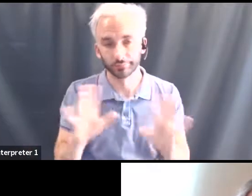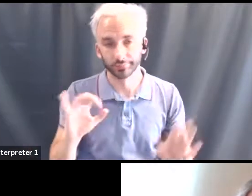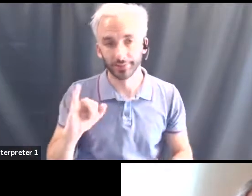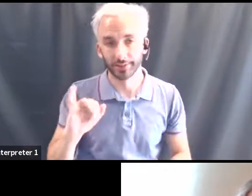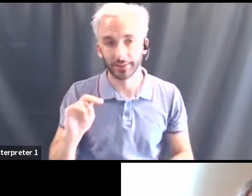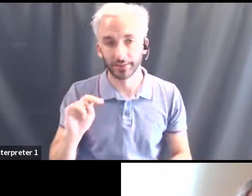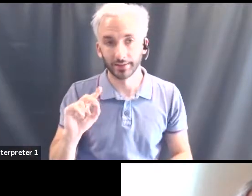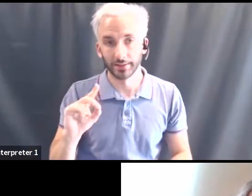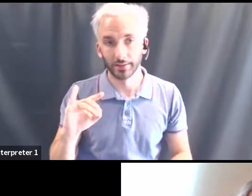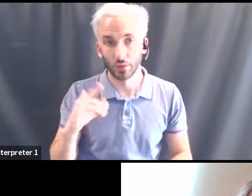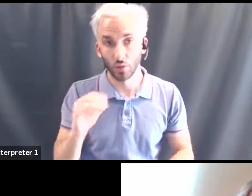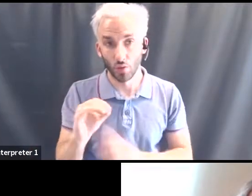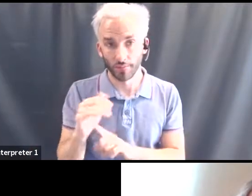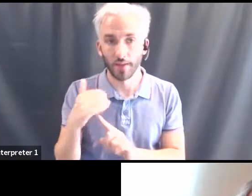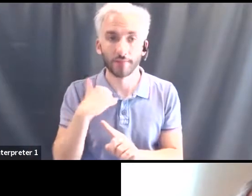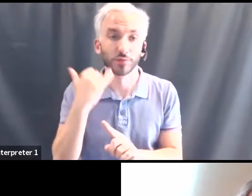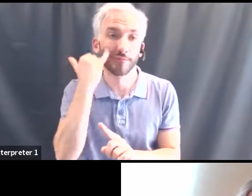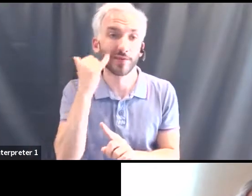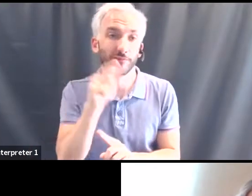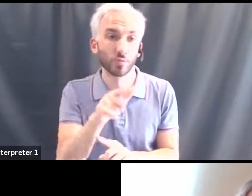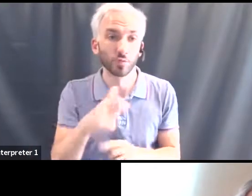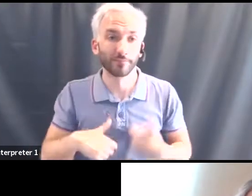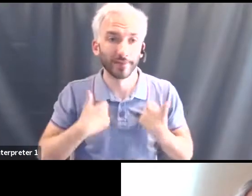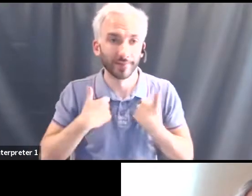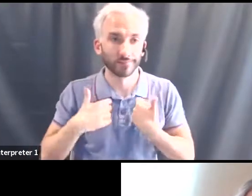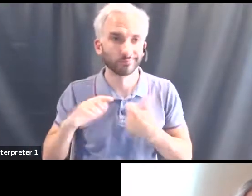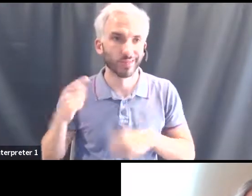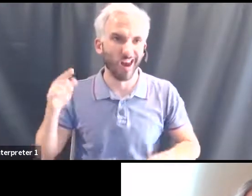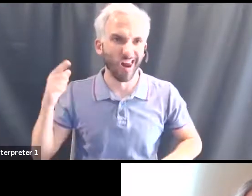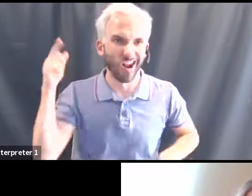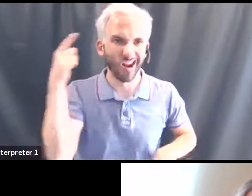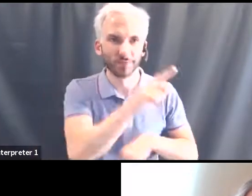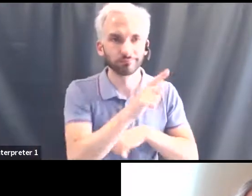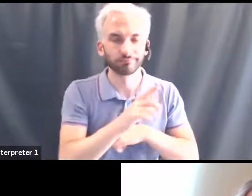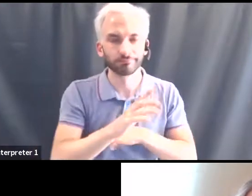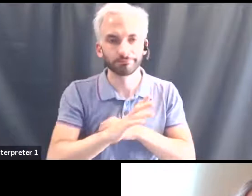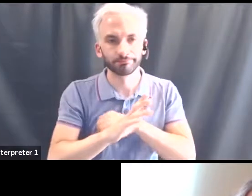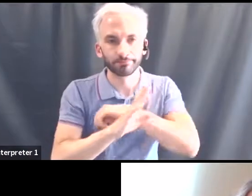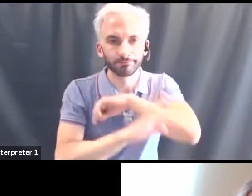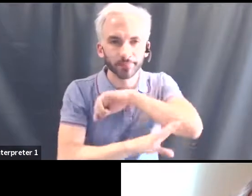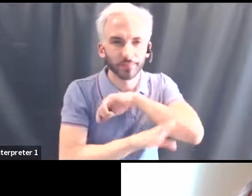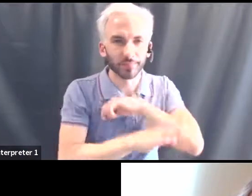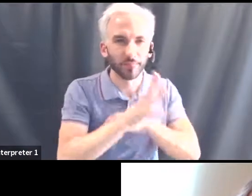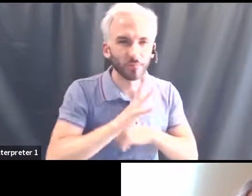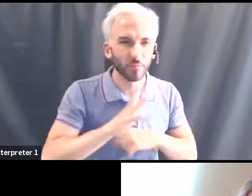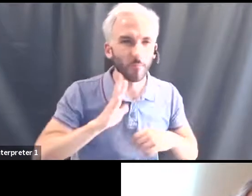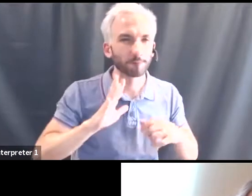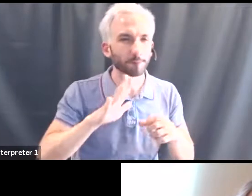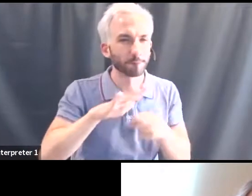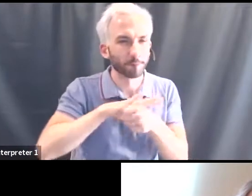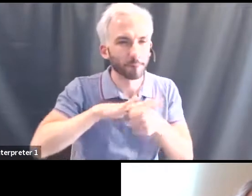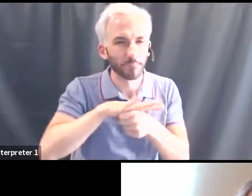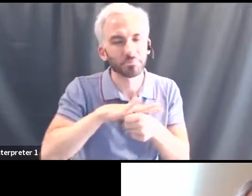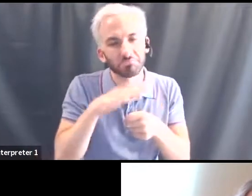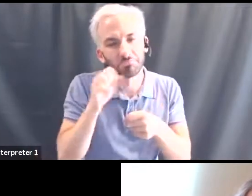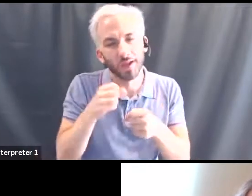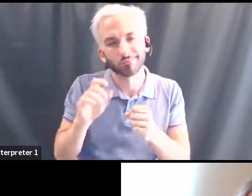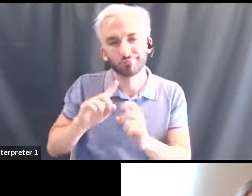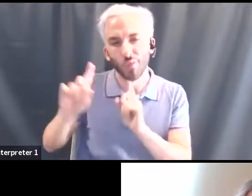more rural area, a little bit further away from any small bookshops, you can also order it from